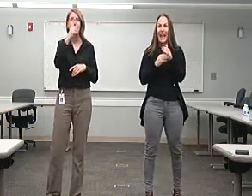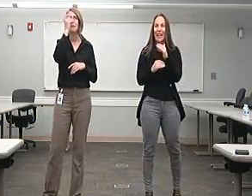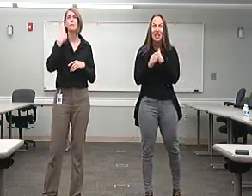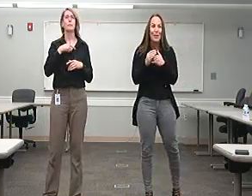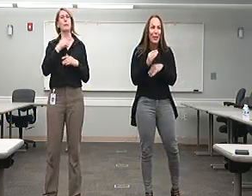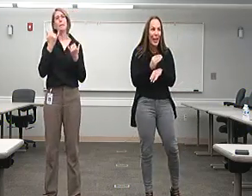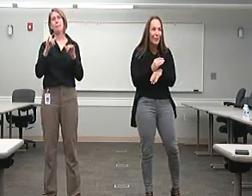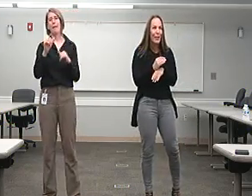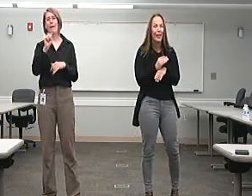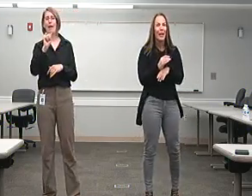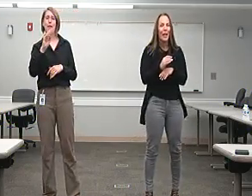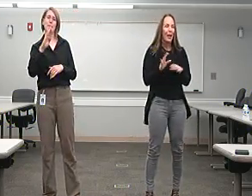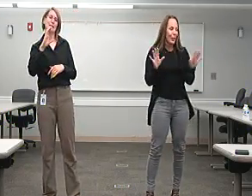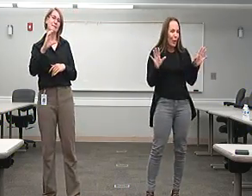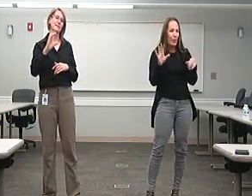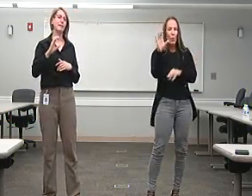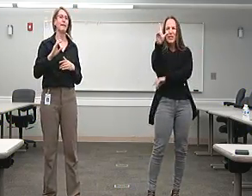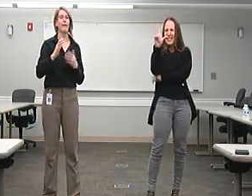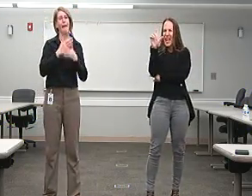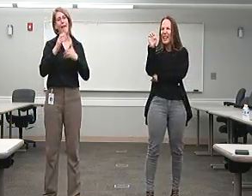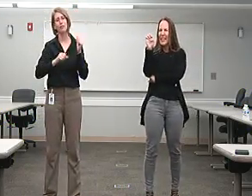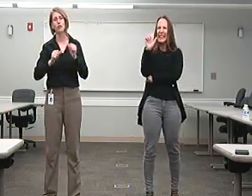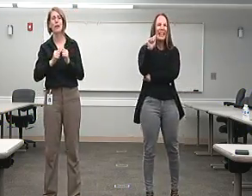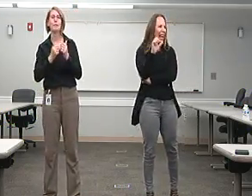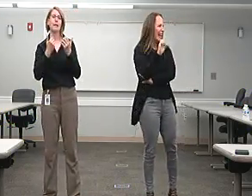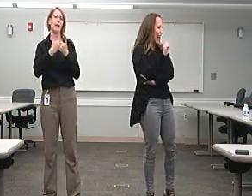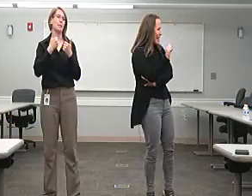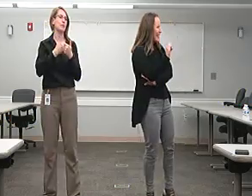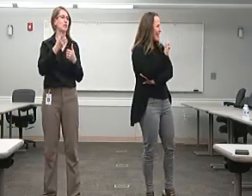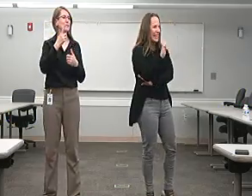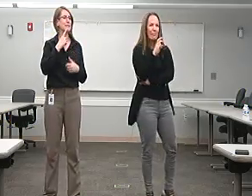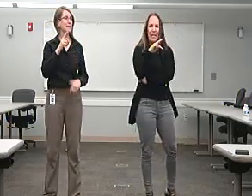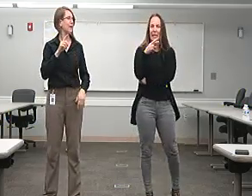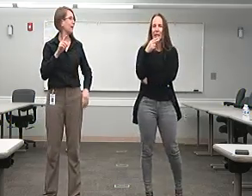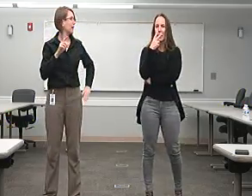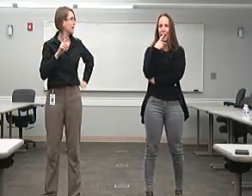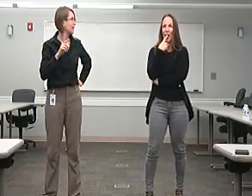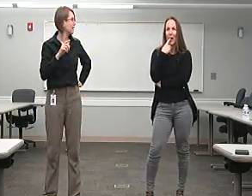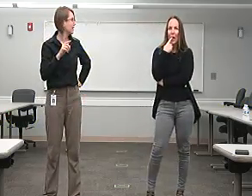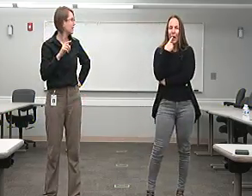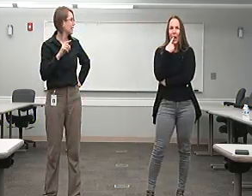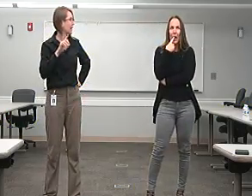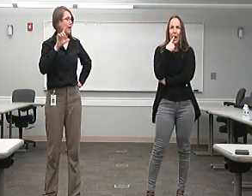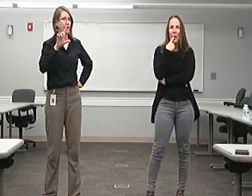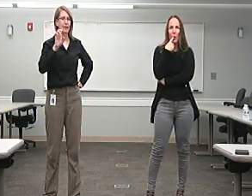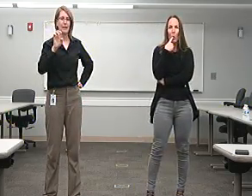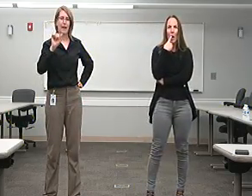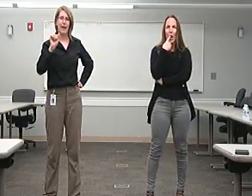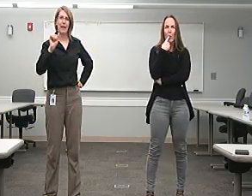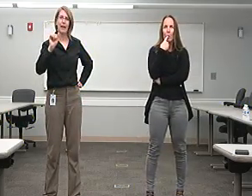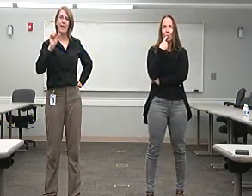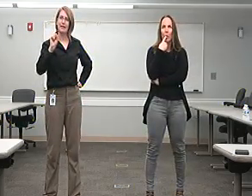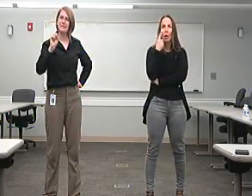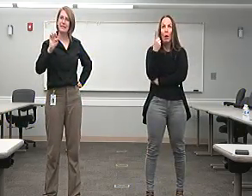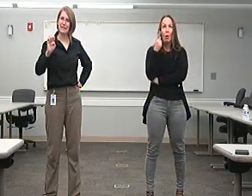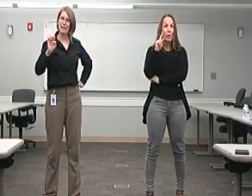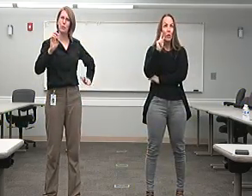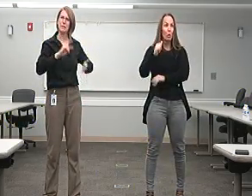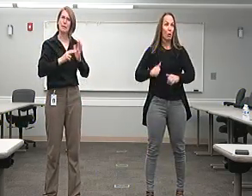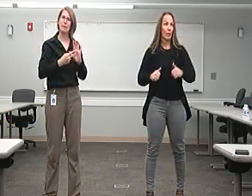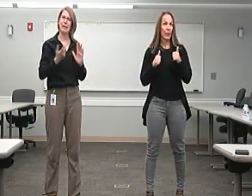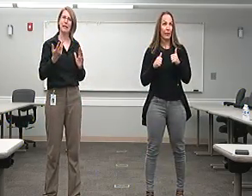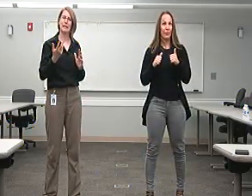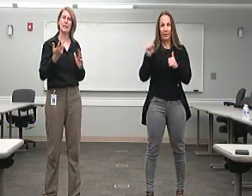but what does L-E-A-S-E mean? And I'm like, okay, well, you know where we live?